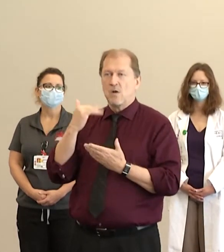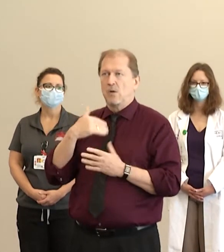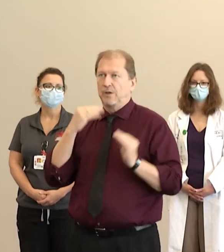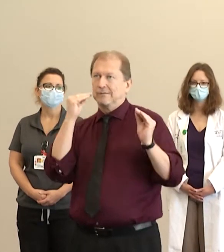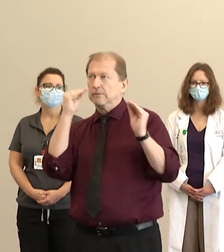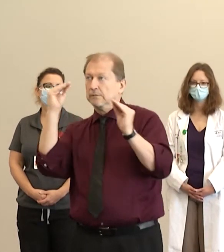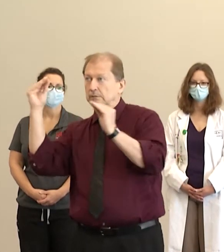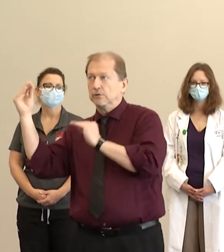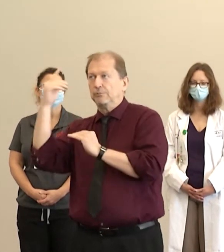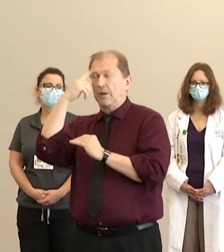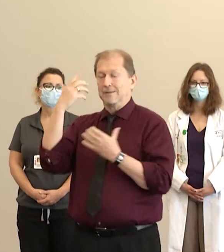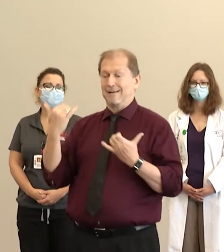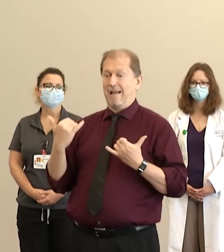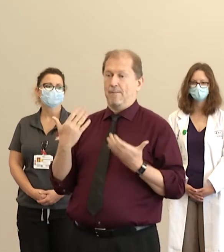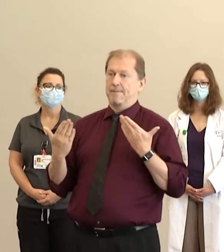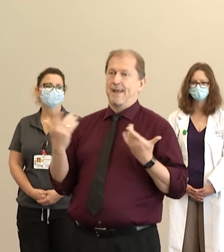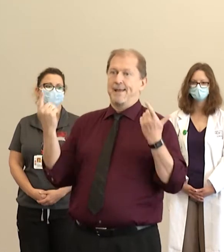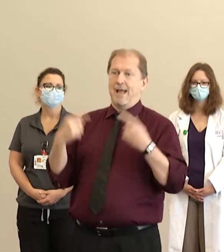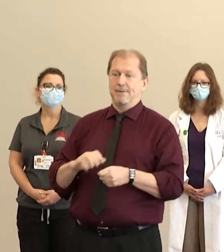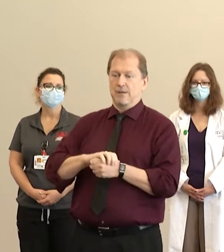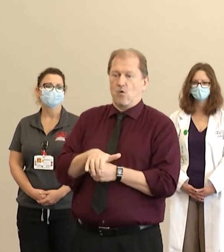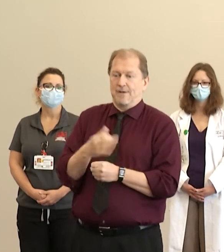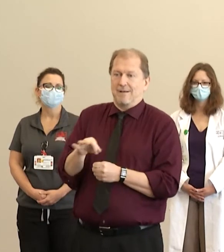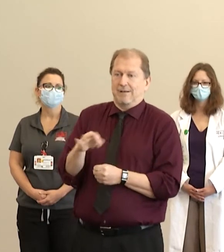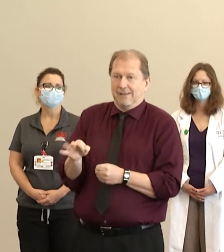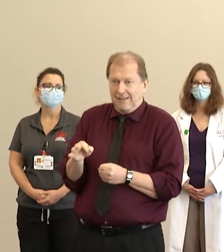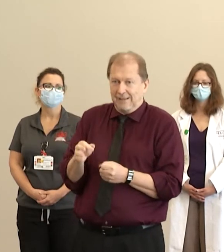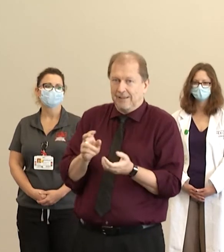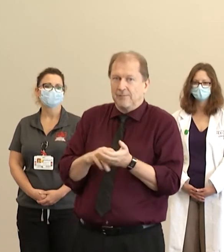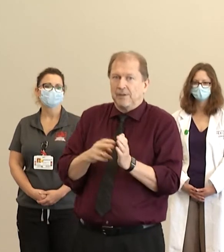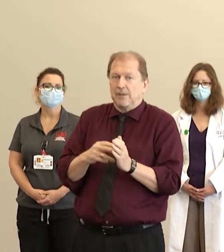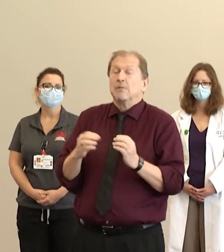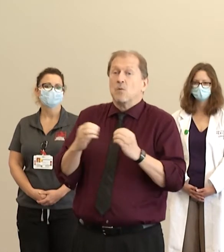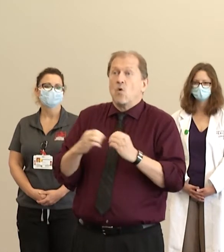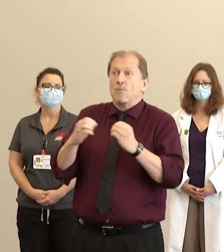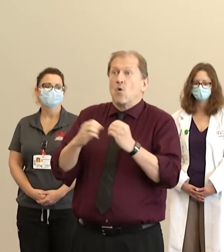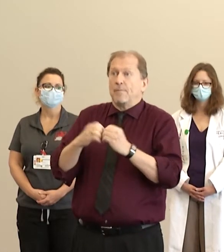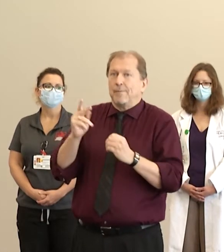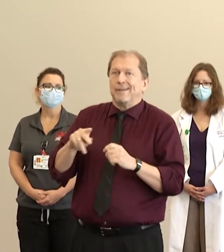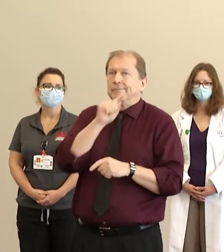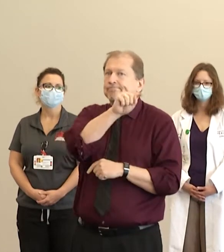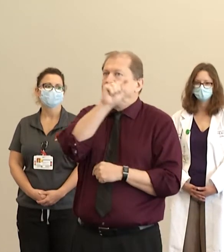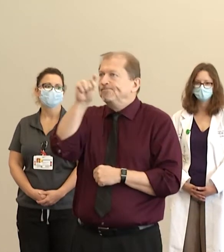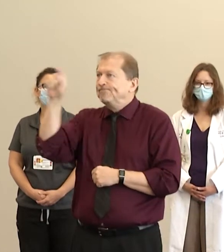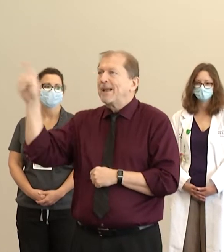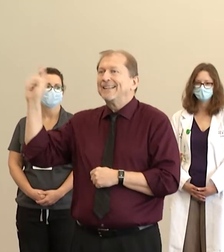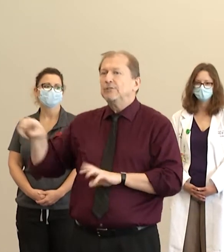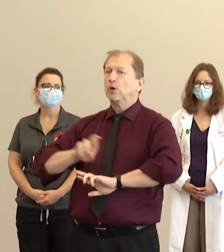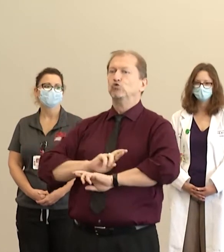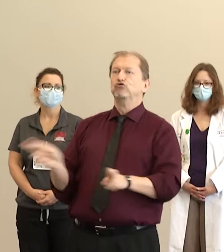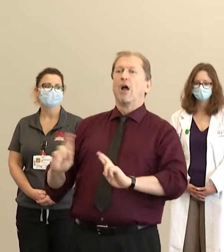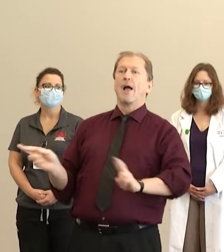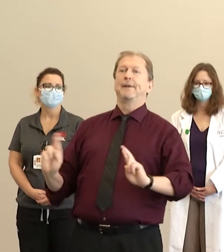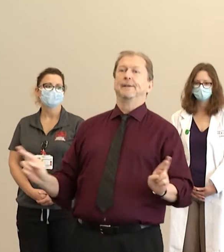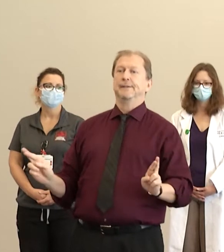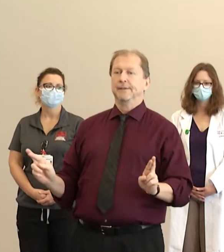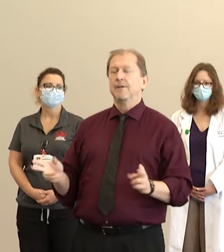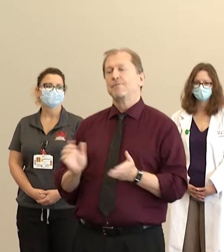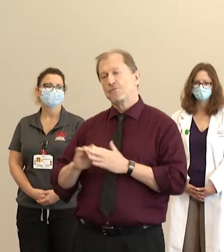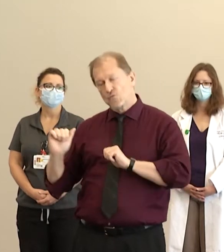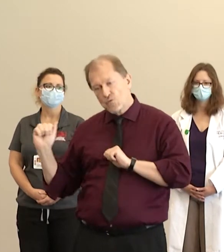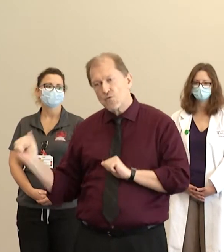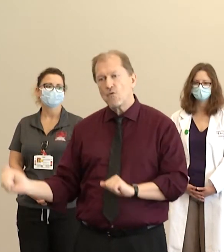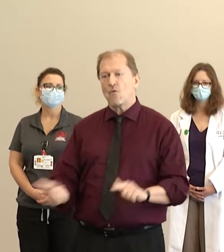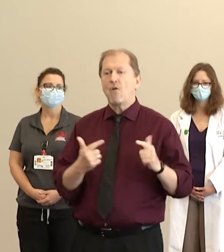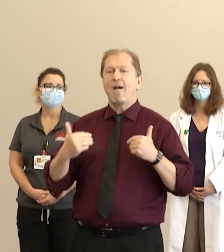staff. This pandemic has reinforced the importance of being prepared and ensuring we are all equipped